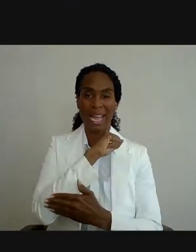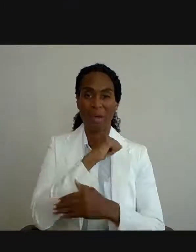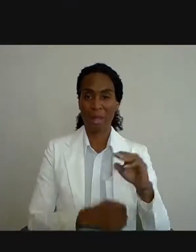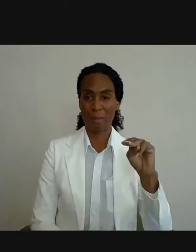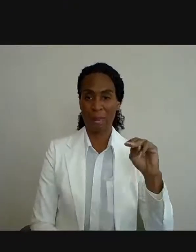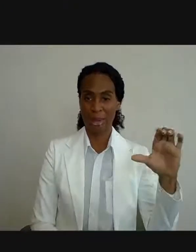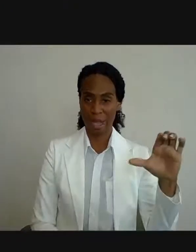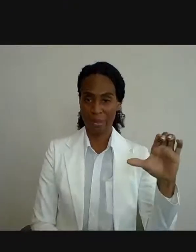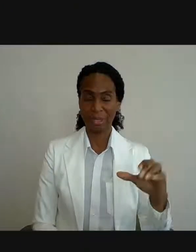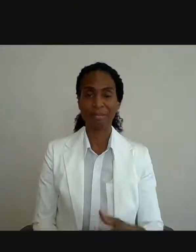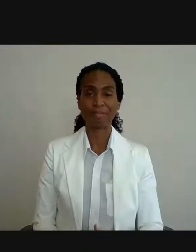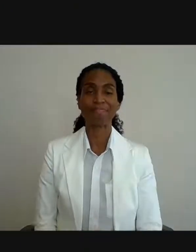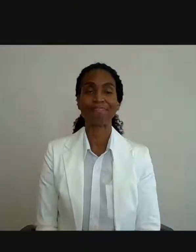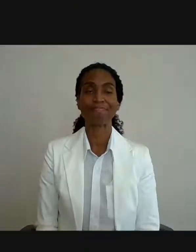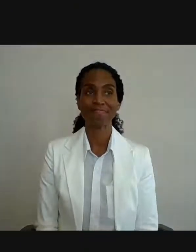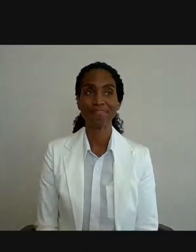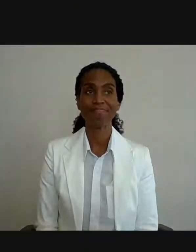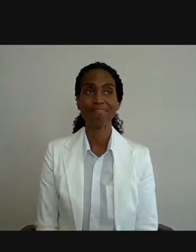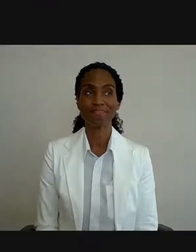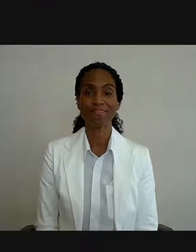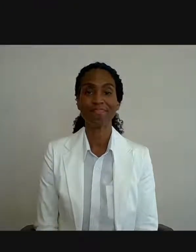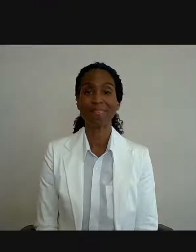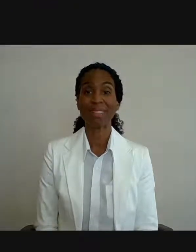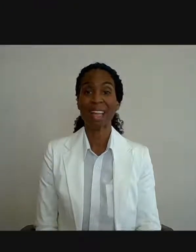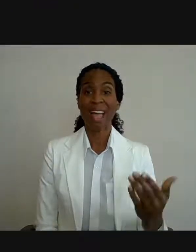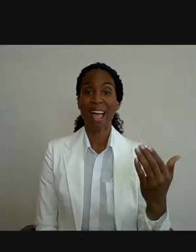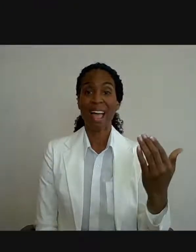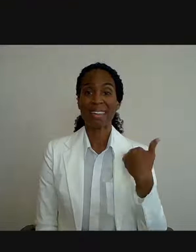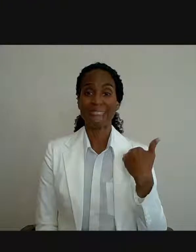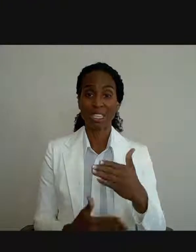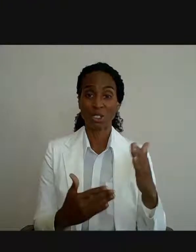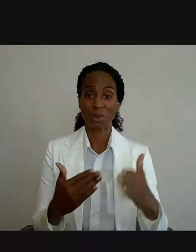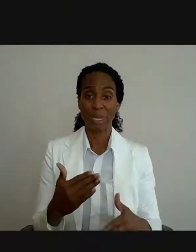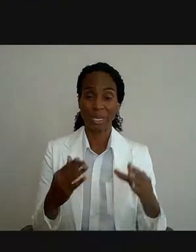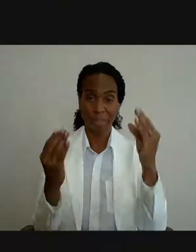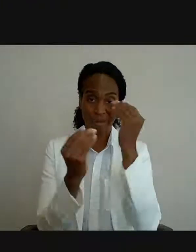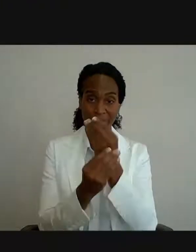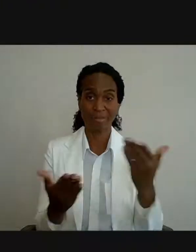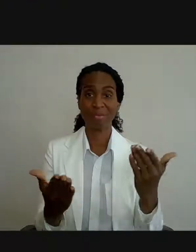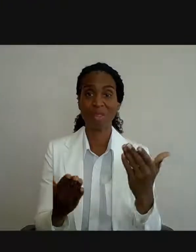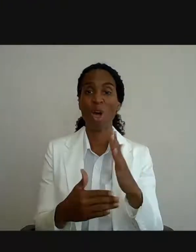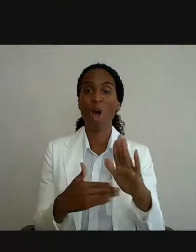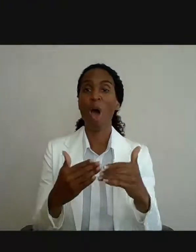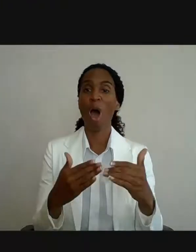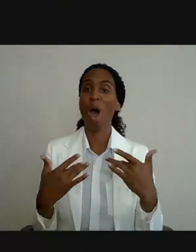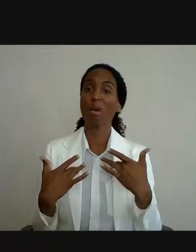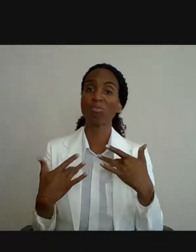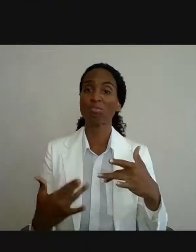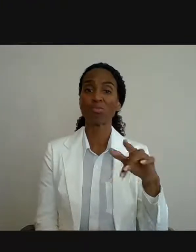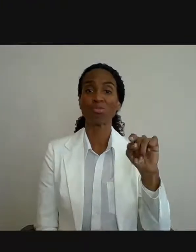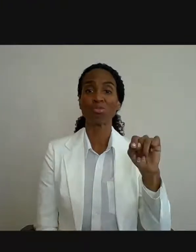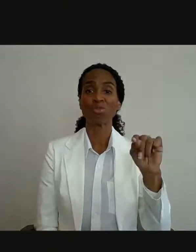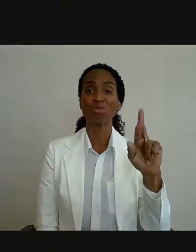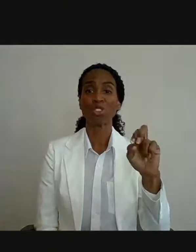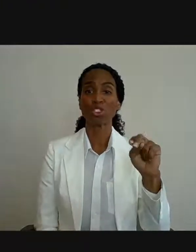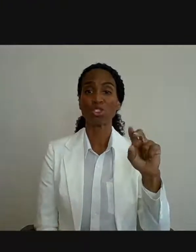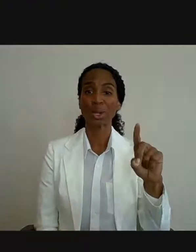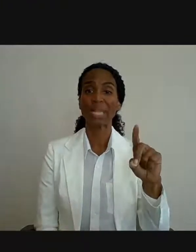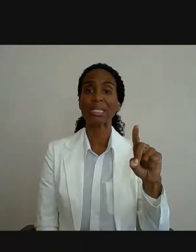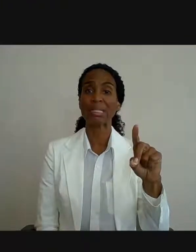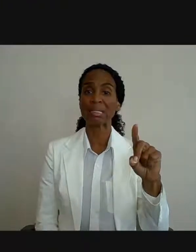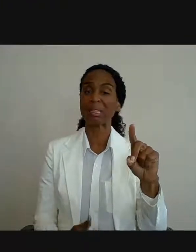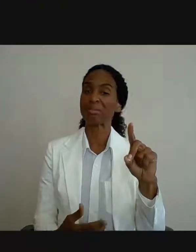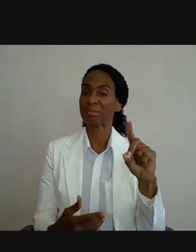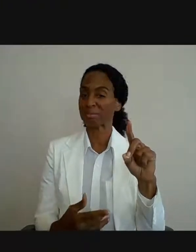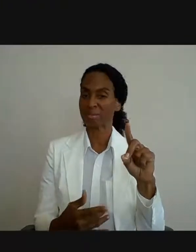Last weekend, I shared that all of our trends were heading in the right direction, and